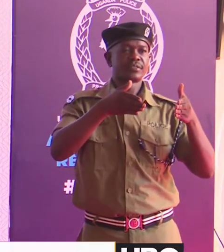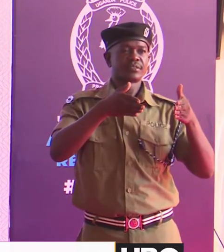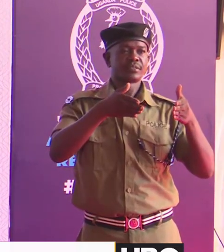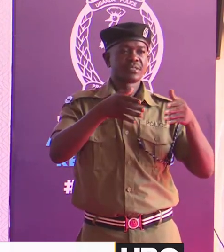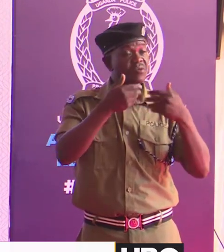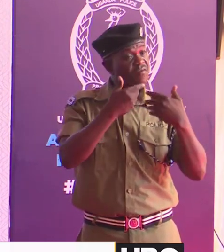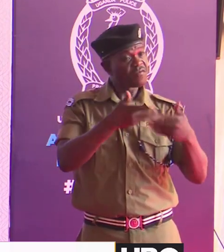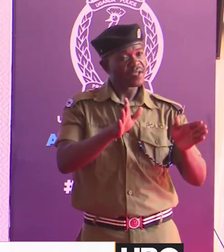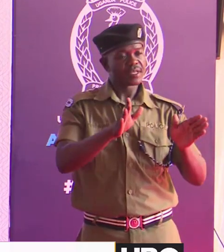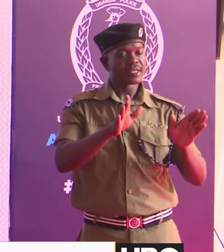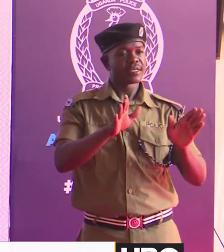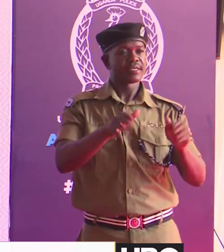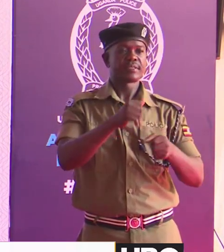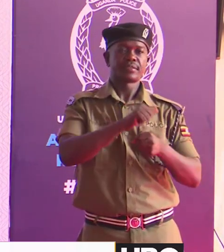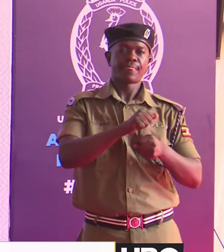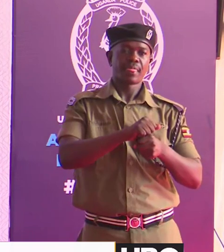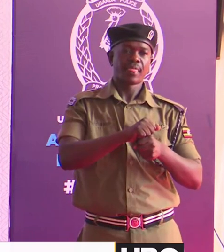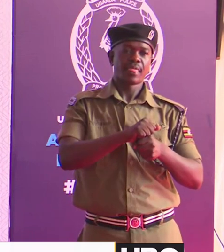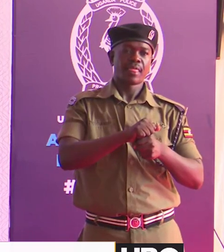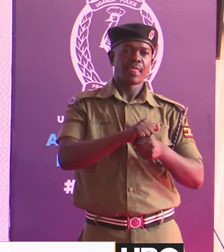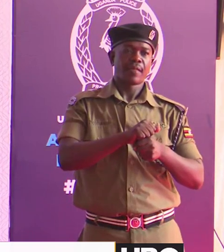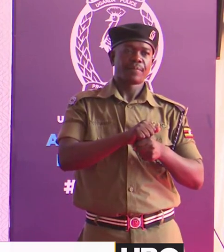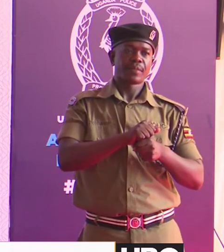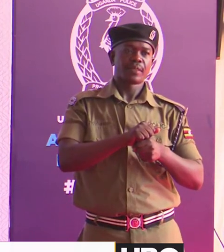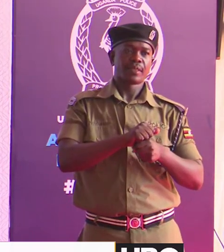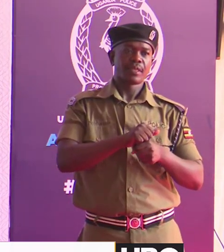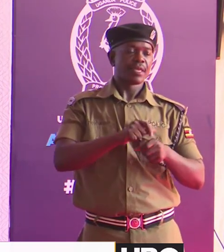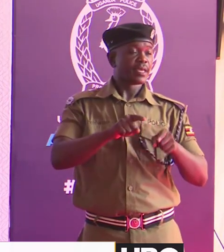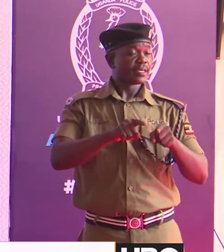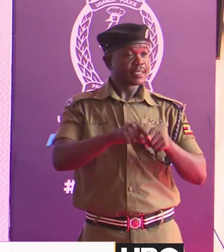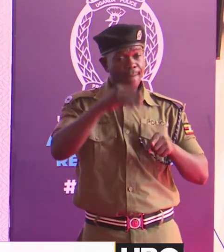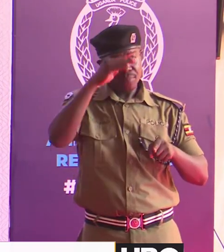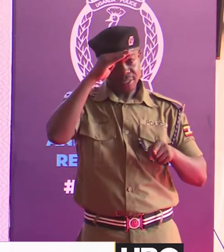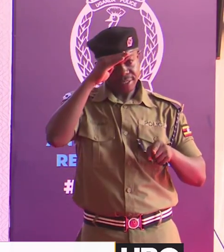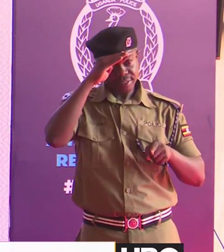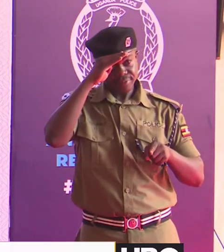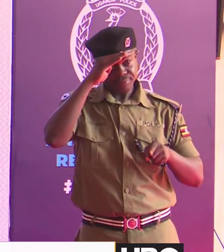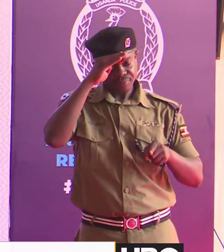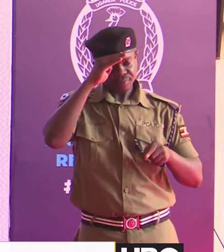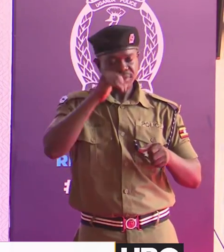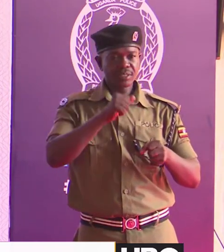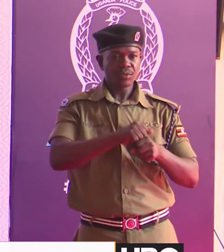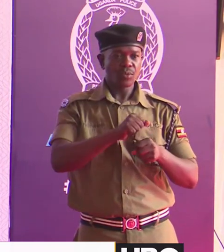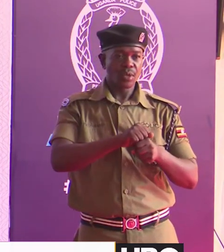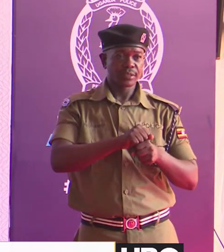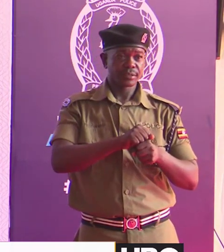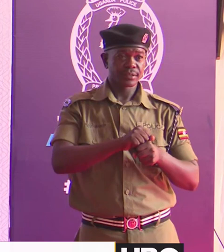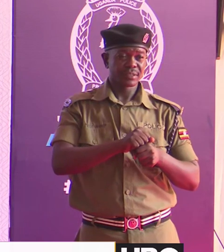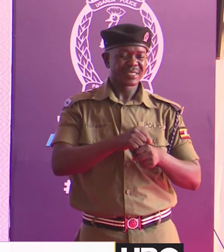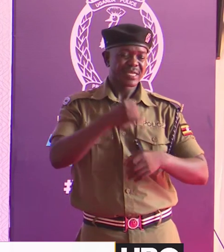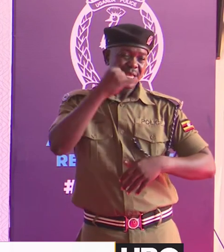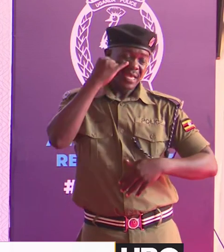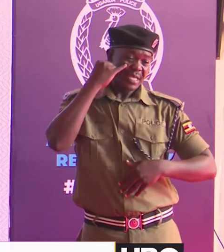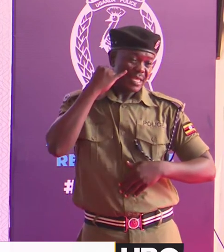The force has also worked extensively on resolving cases related to domestic violence, land conflicts,